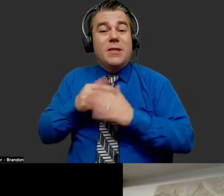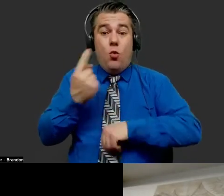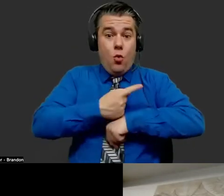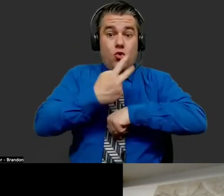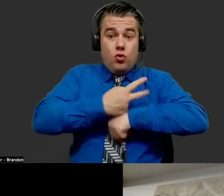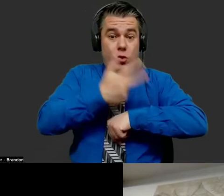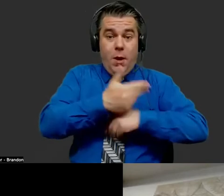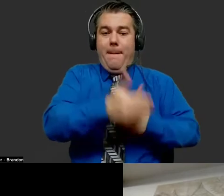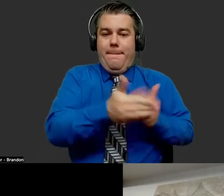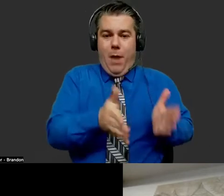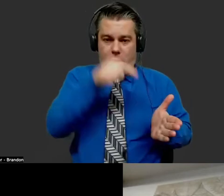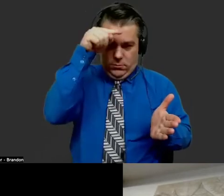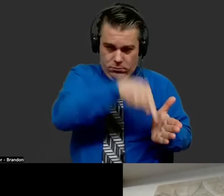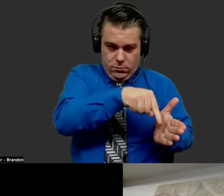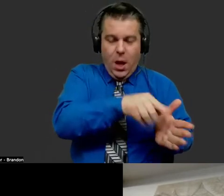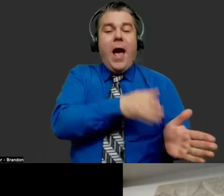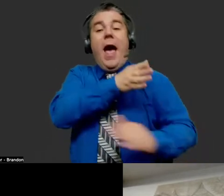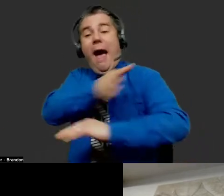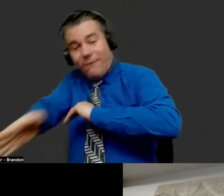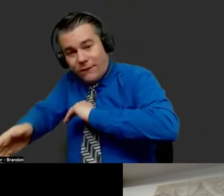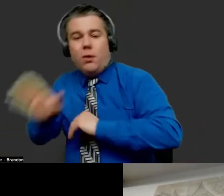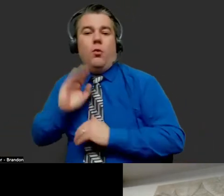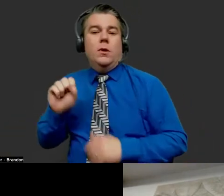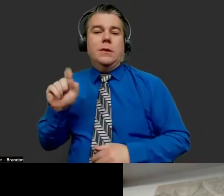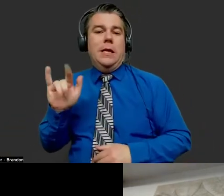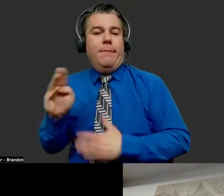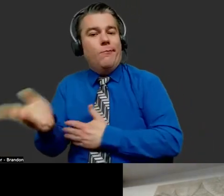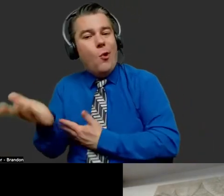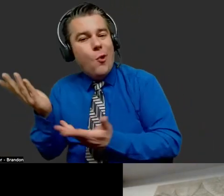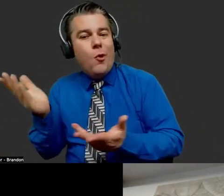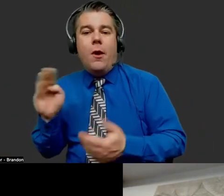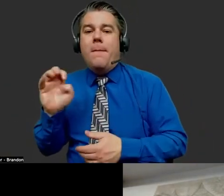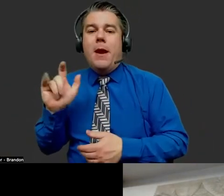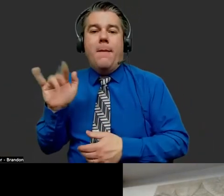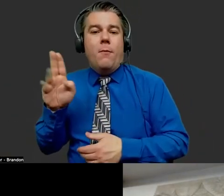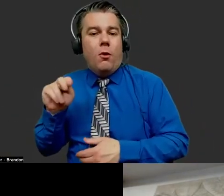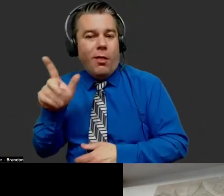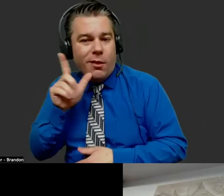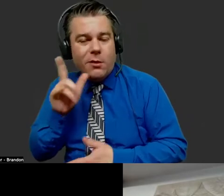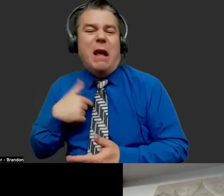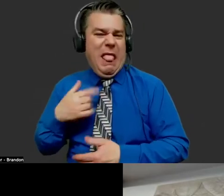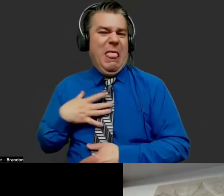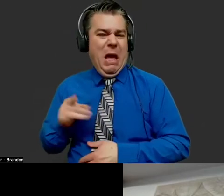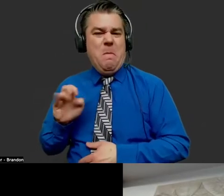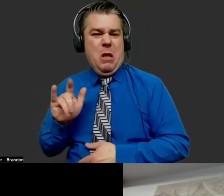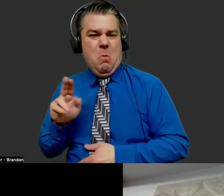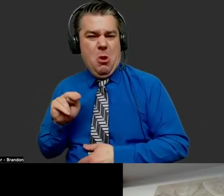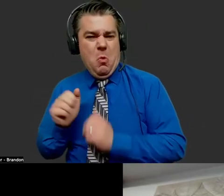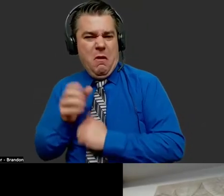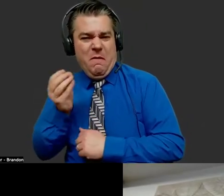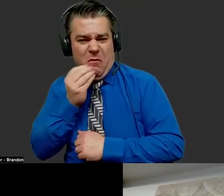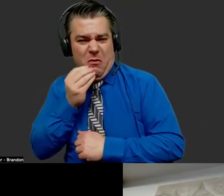your Metaburn at lunch. I personally like to have Metaburn with food, because otherwise it gives me